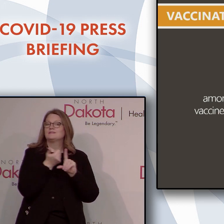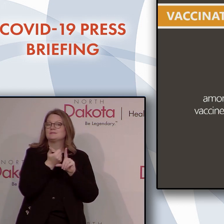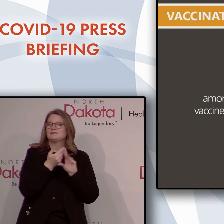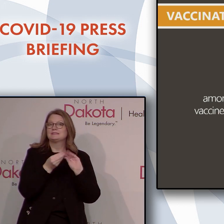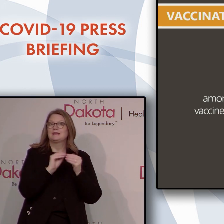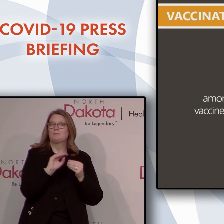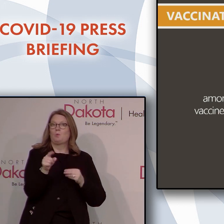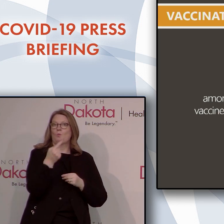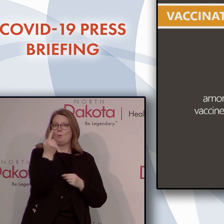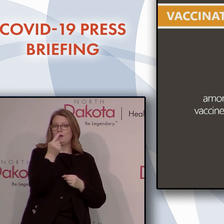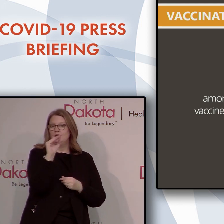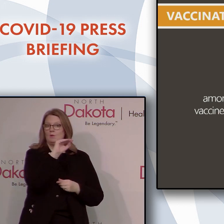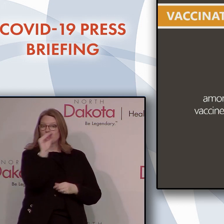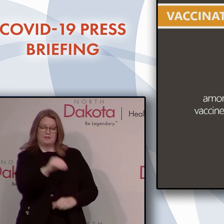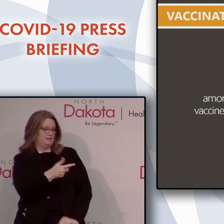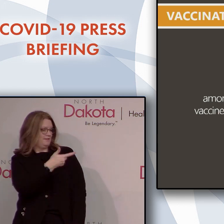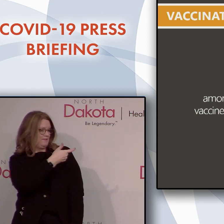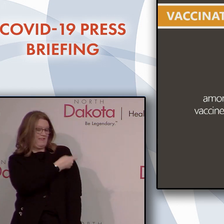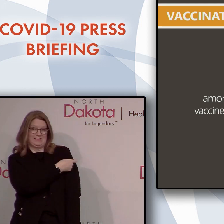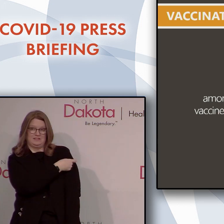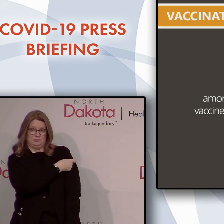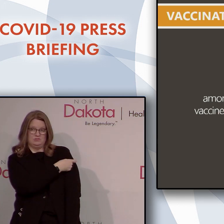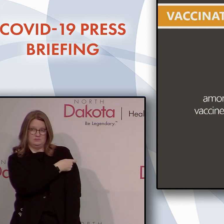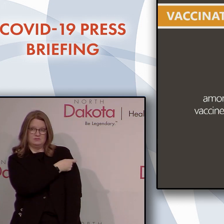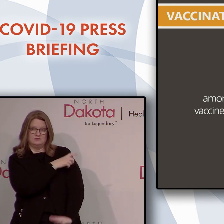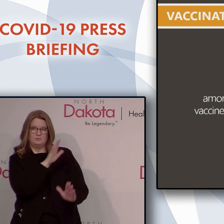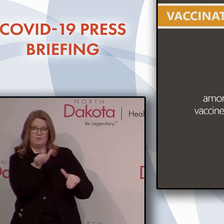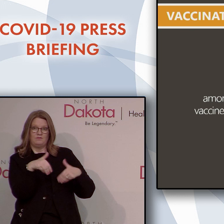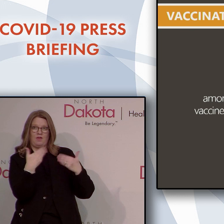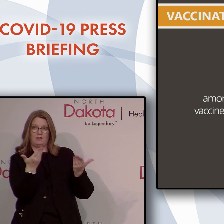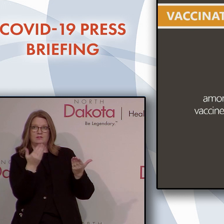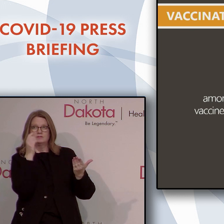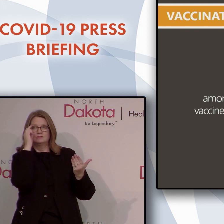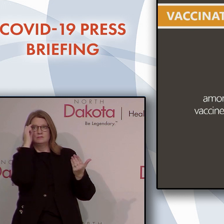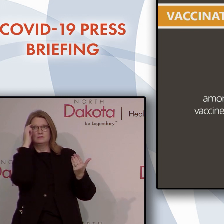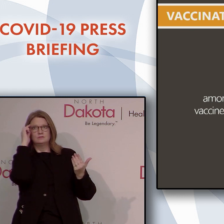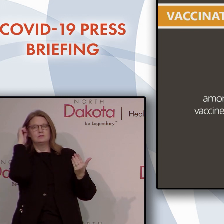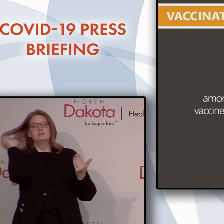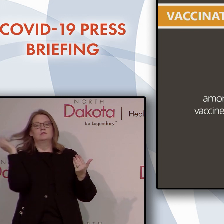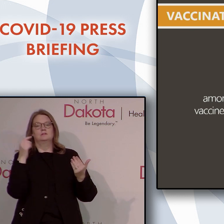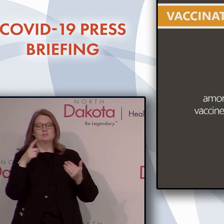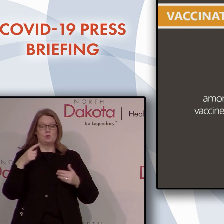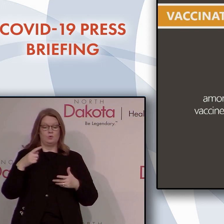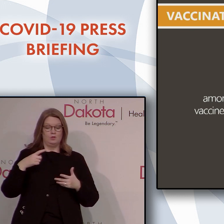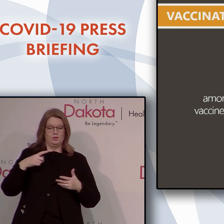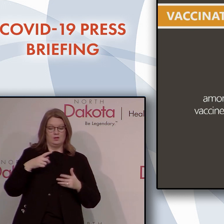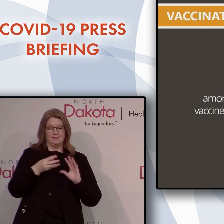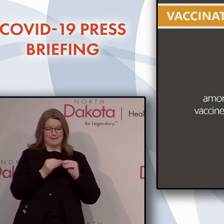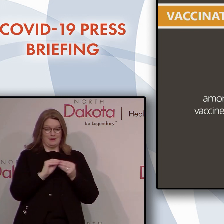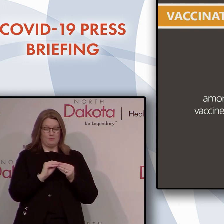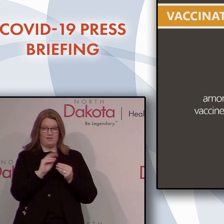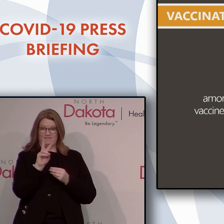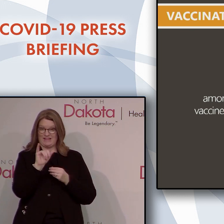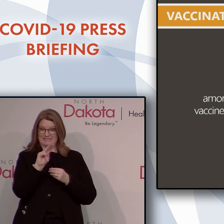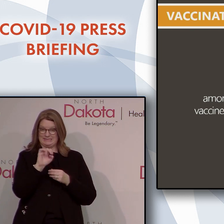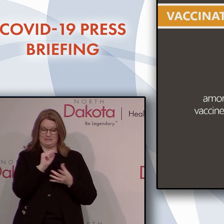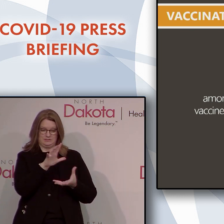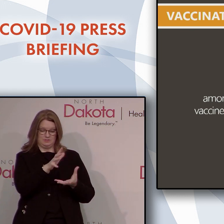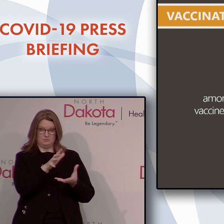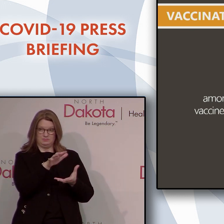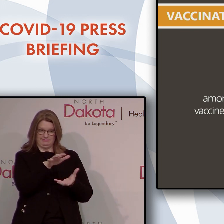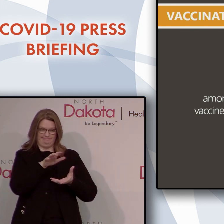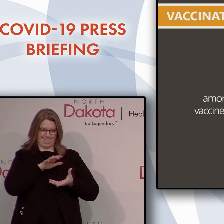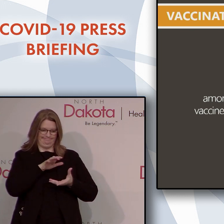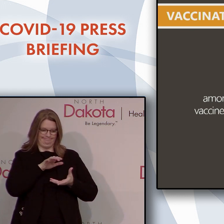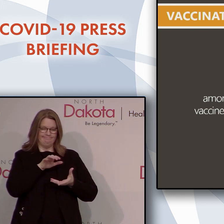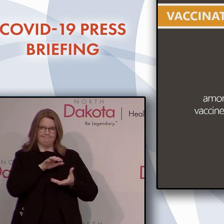of vaccinations that have been administered as a percent of those that we have received at 68%.